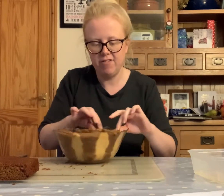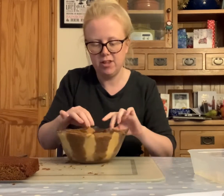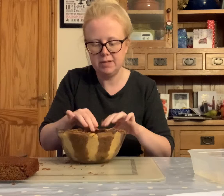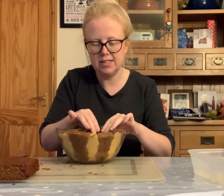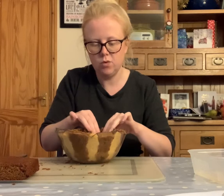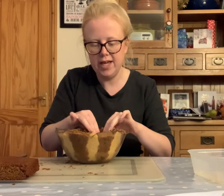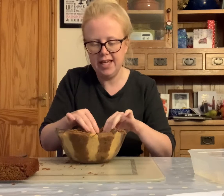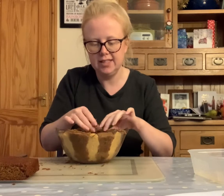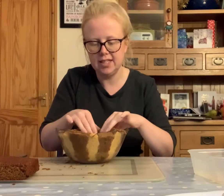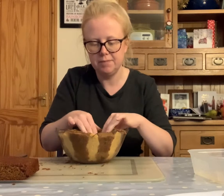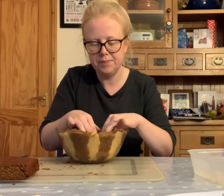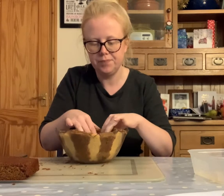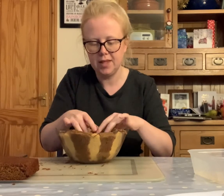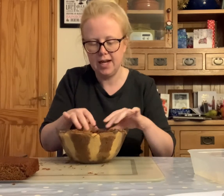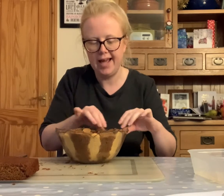them a squeeze, like so.